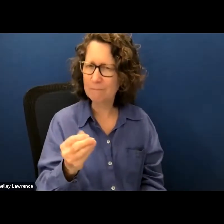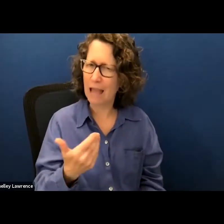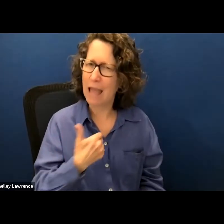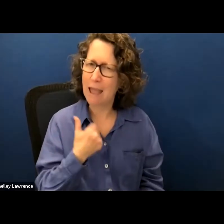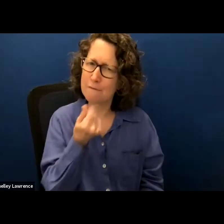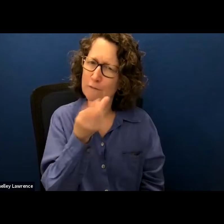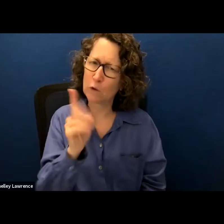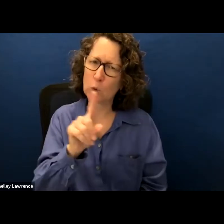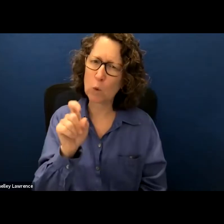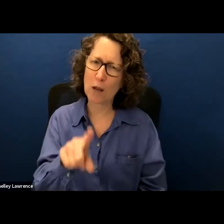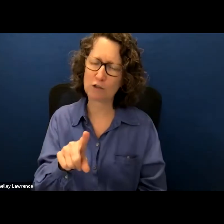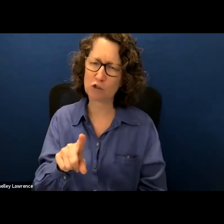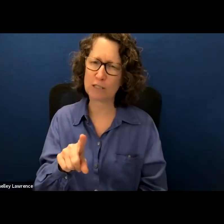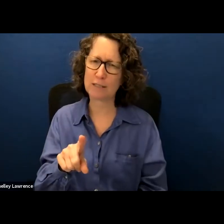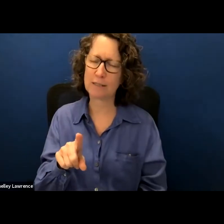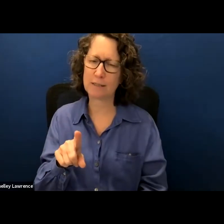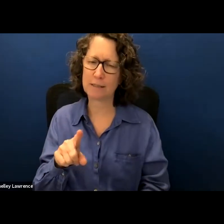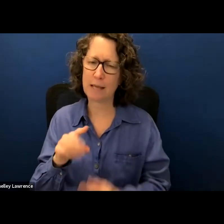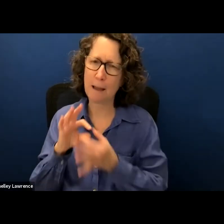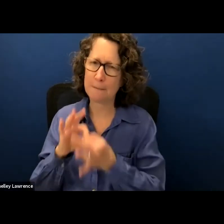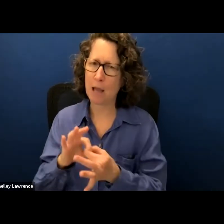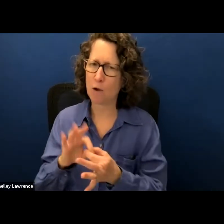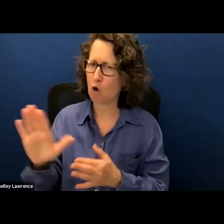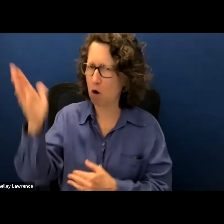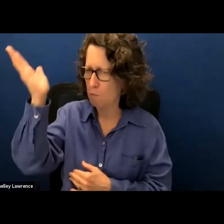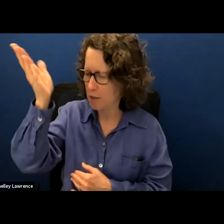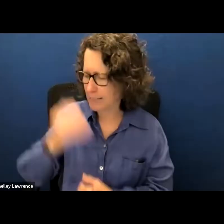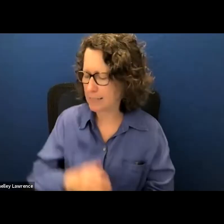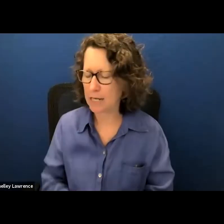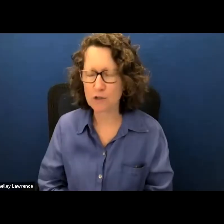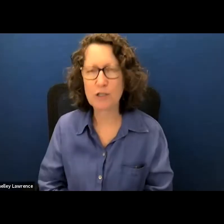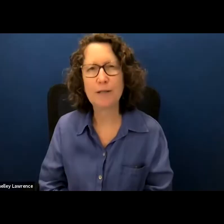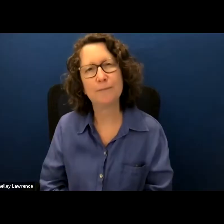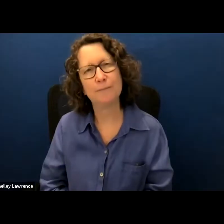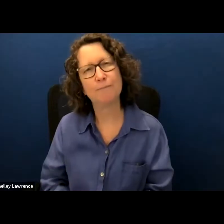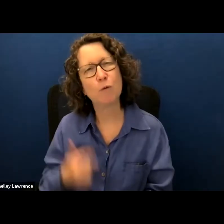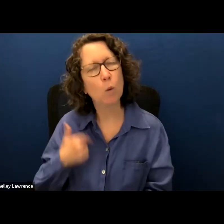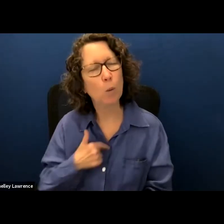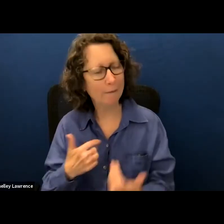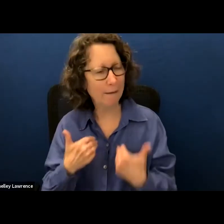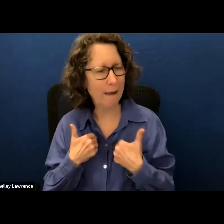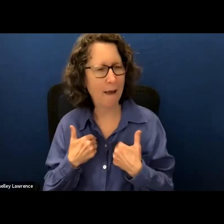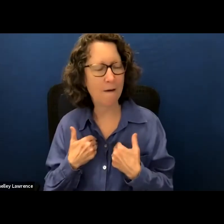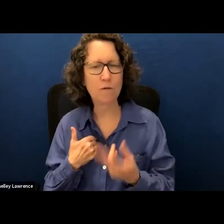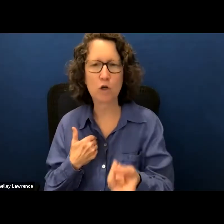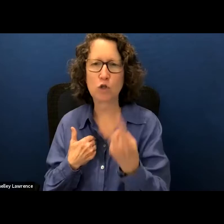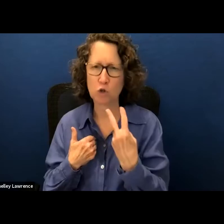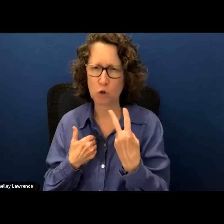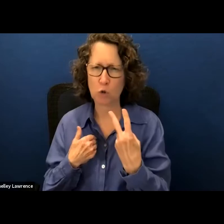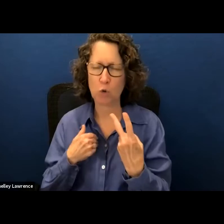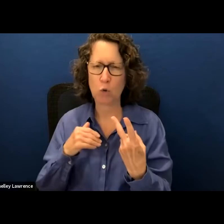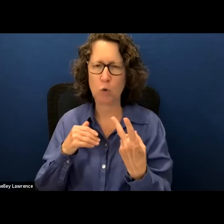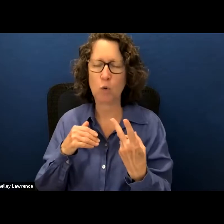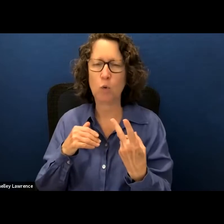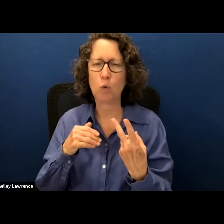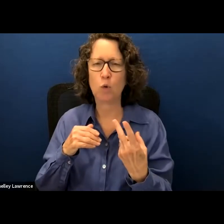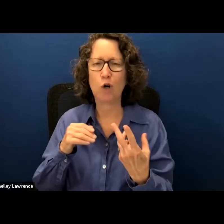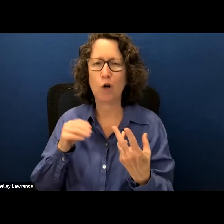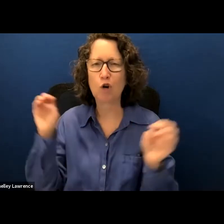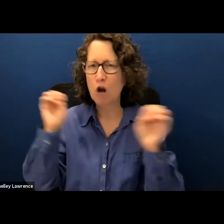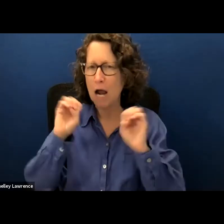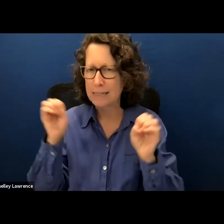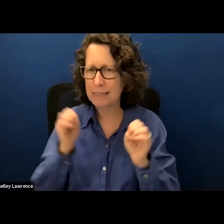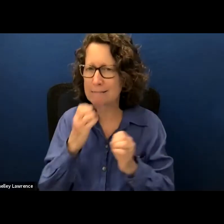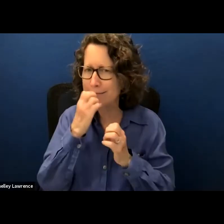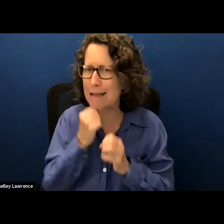few questions, clarifying questions regarding your presentation. We have 2 crisis care specialists.